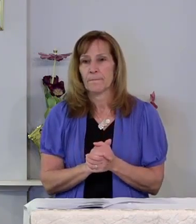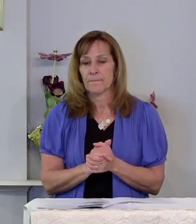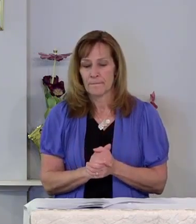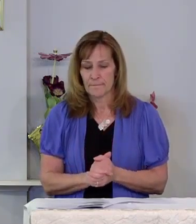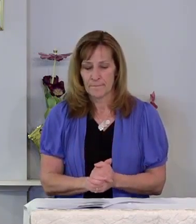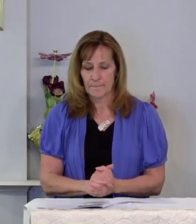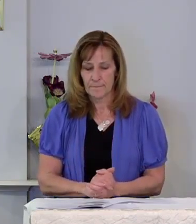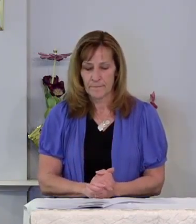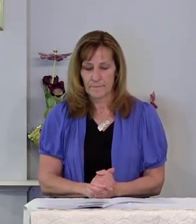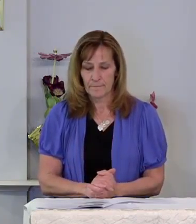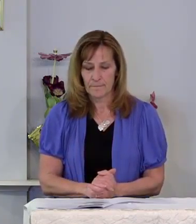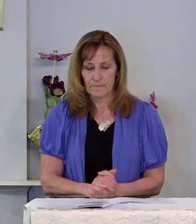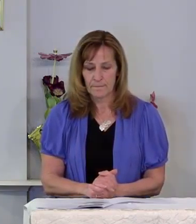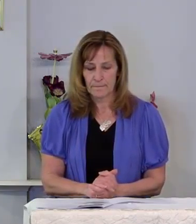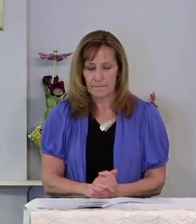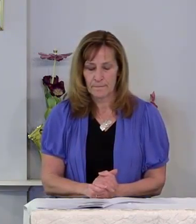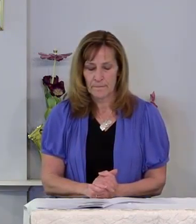Amen.